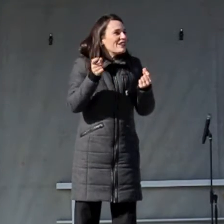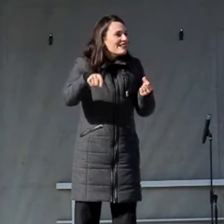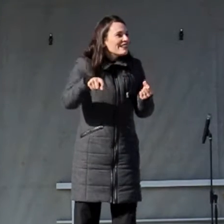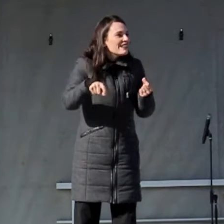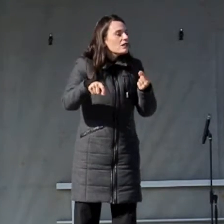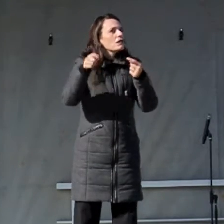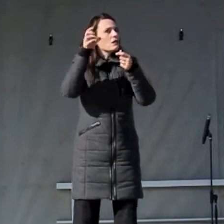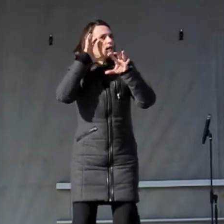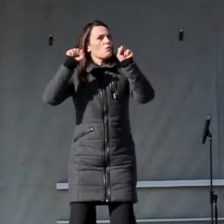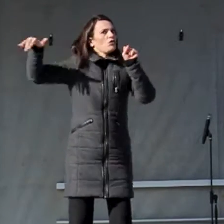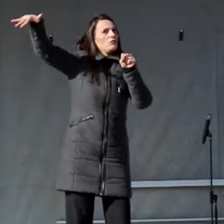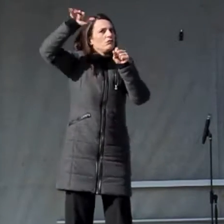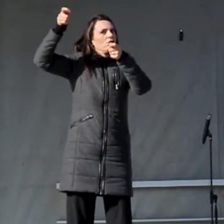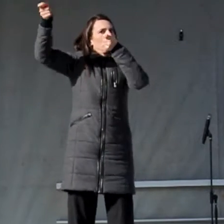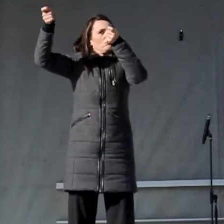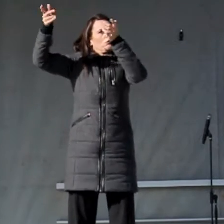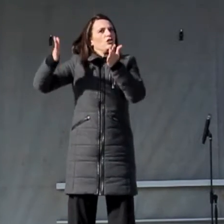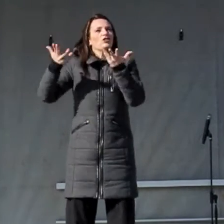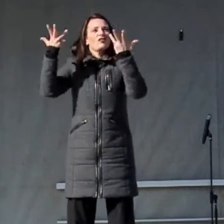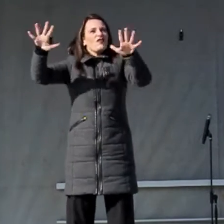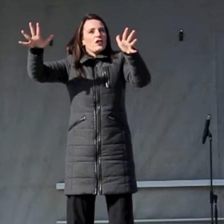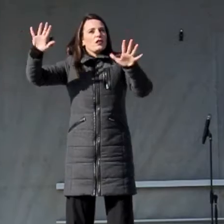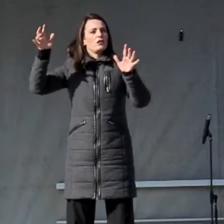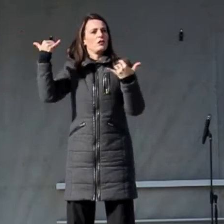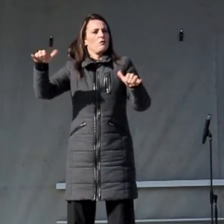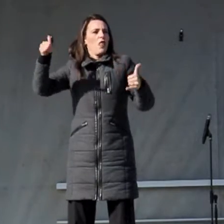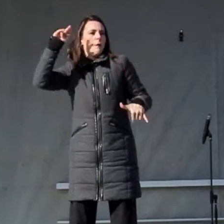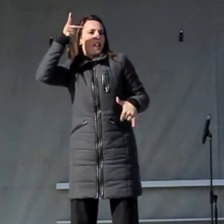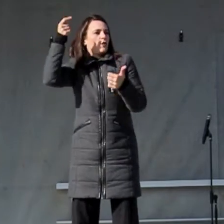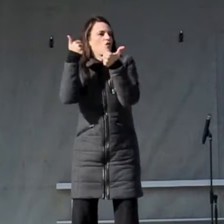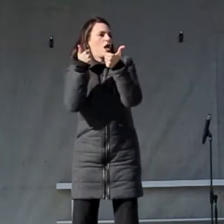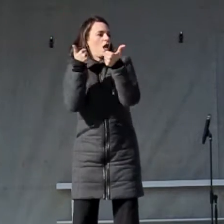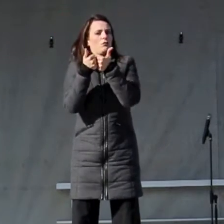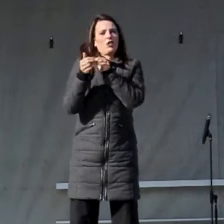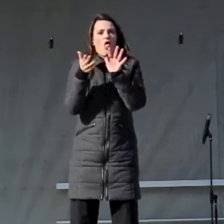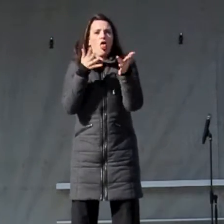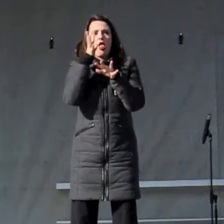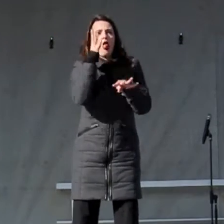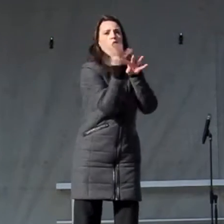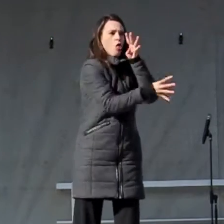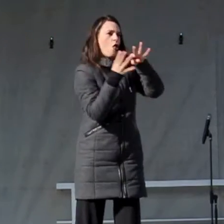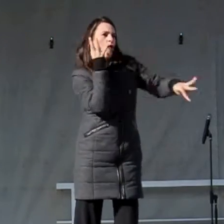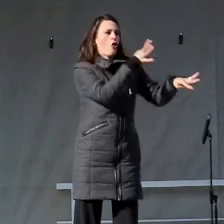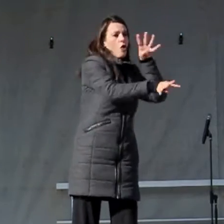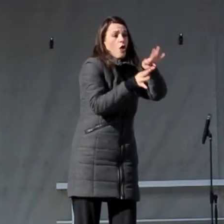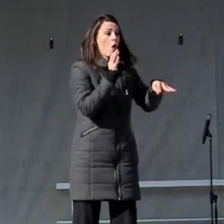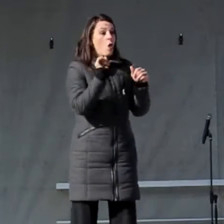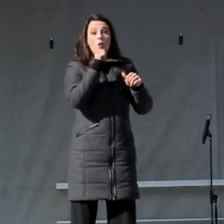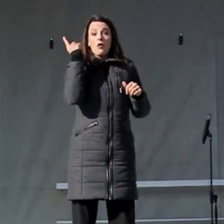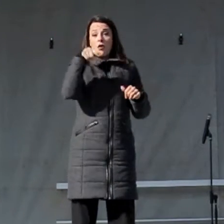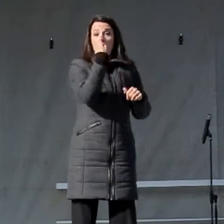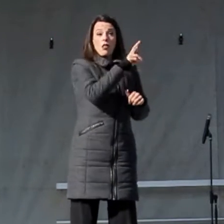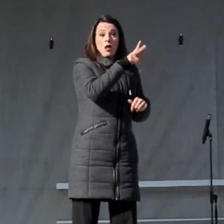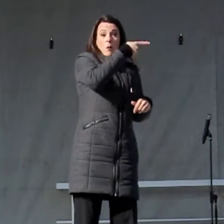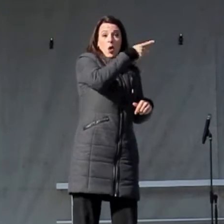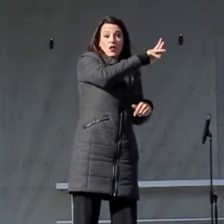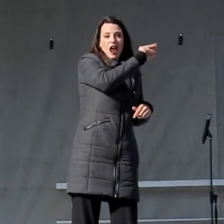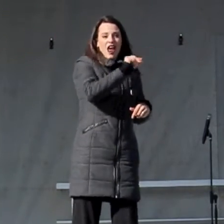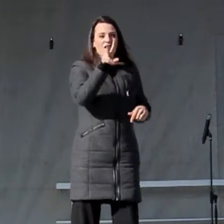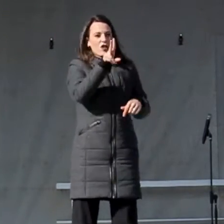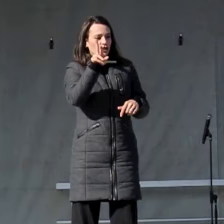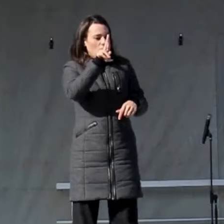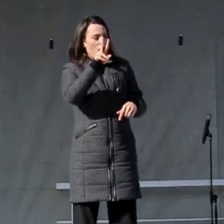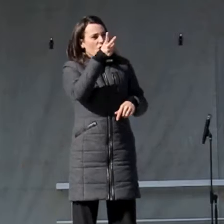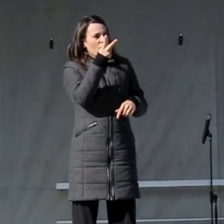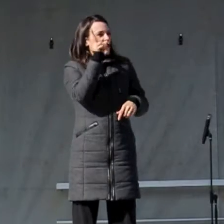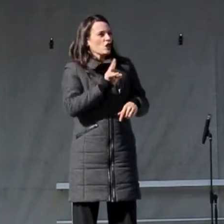to stop playing the political games that they play with not only Puerto Rico and the U.S. Virgin Islands, but